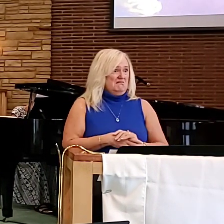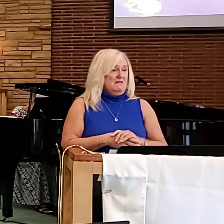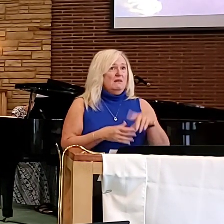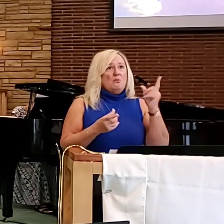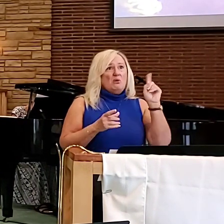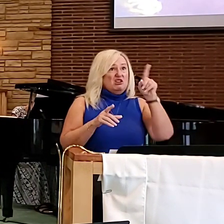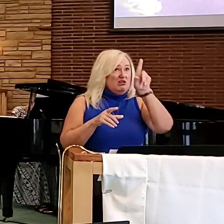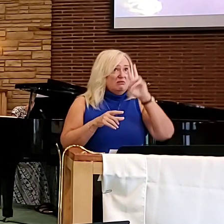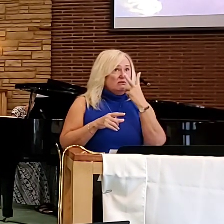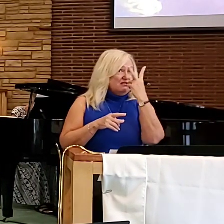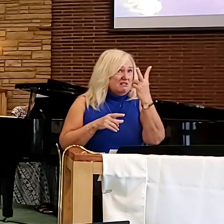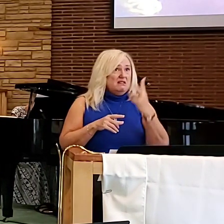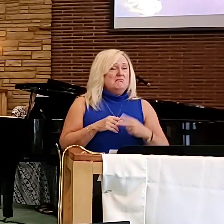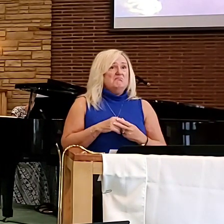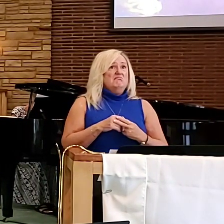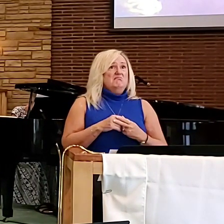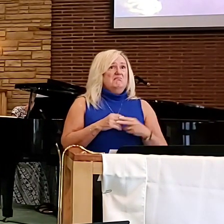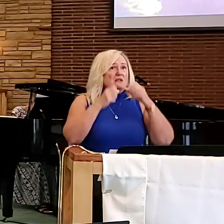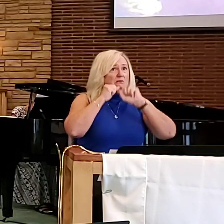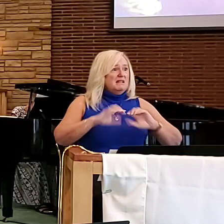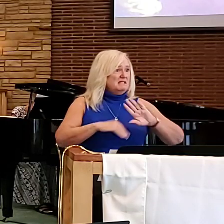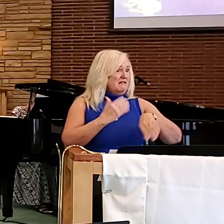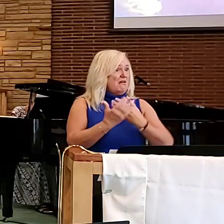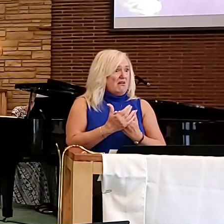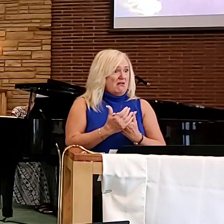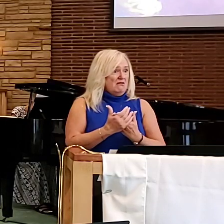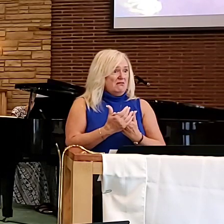Where you seek the blessing of all,